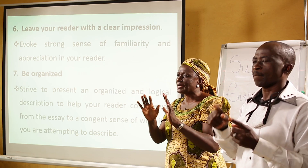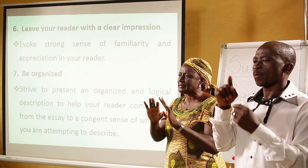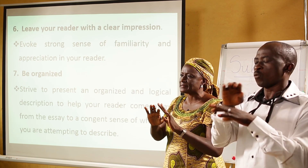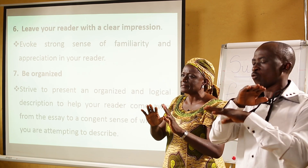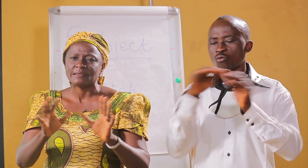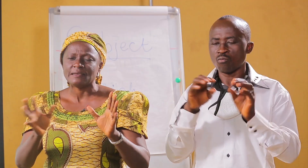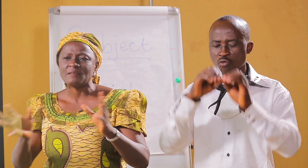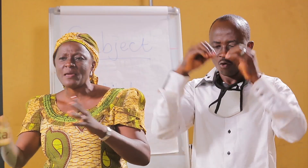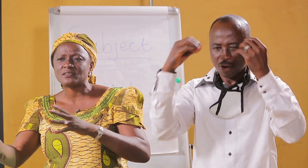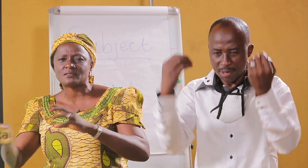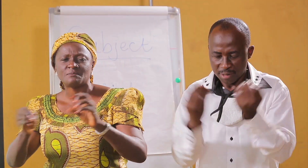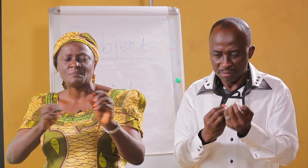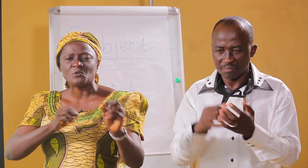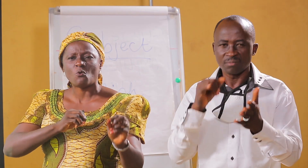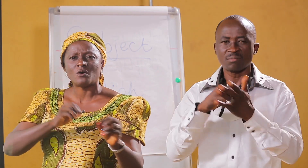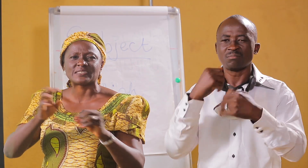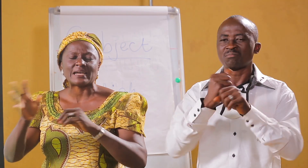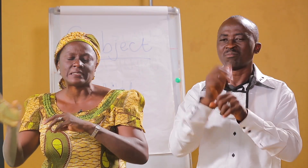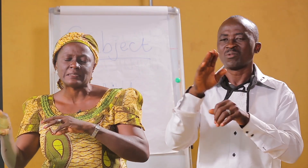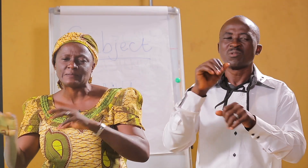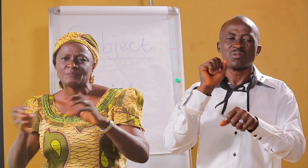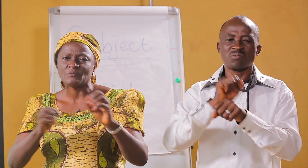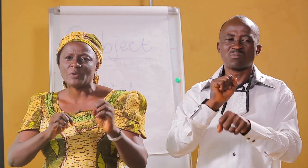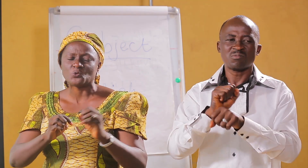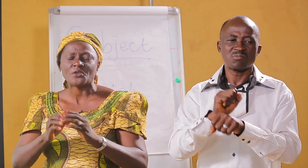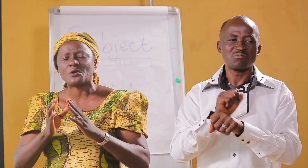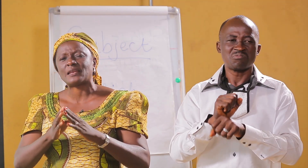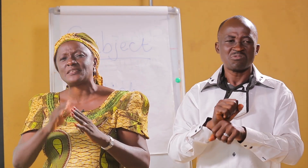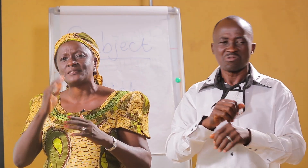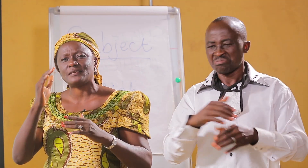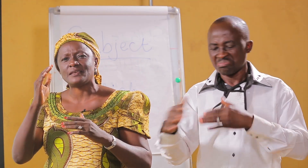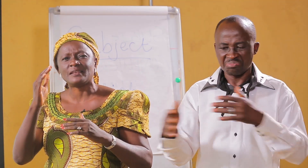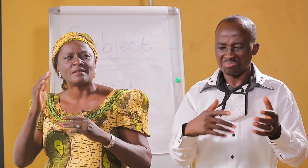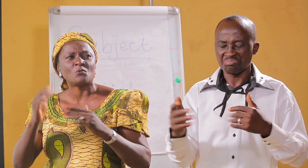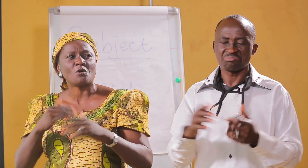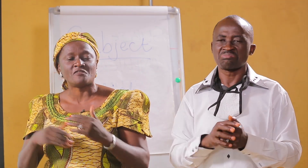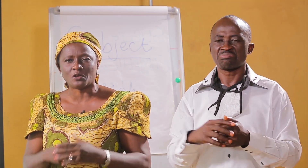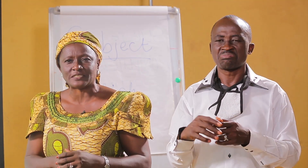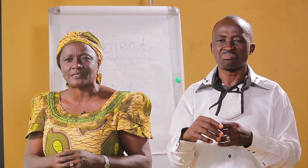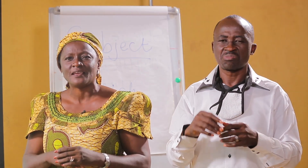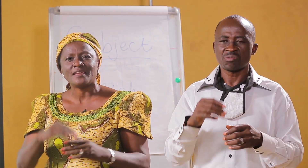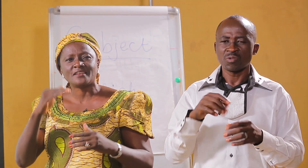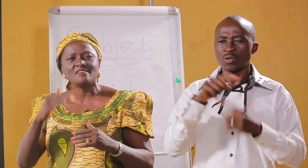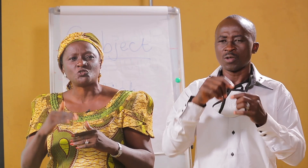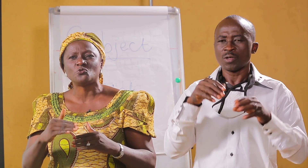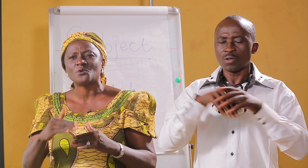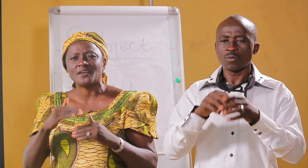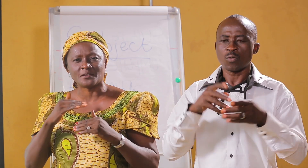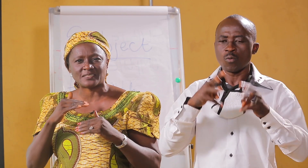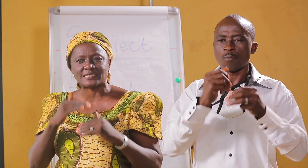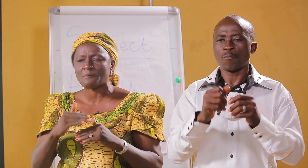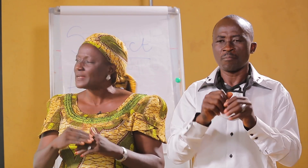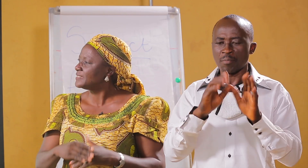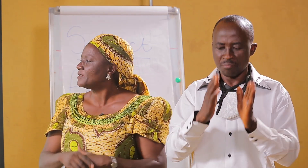don't organize, it makes your work scattered. But when you organize in way of logic, it gives you